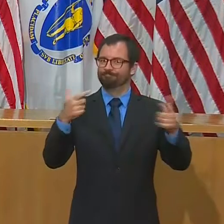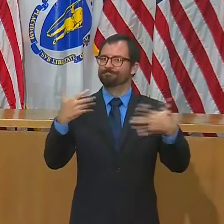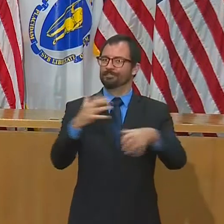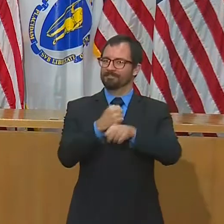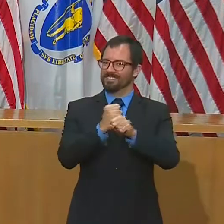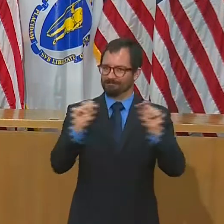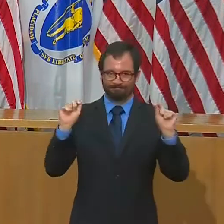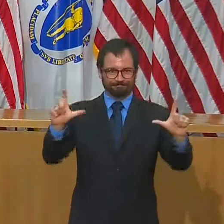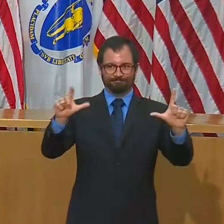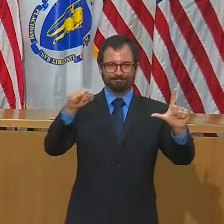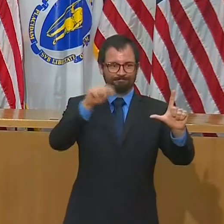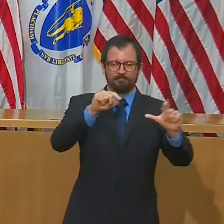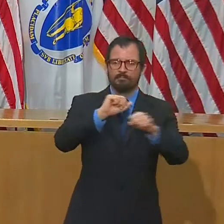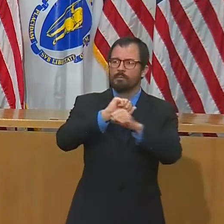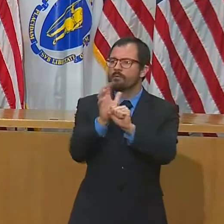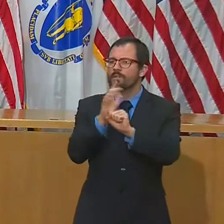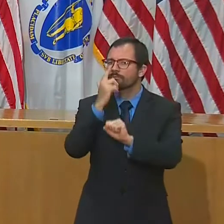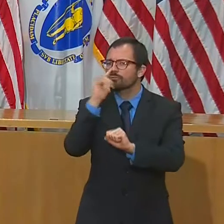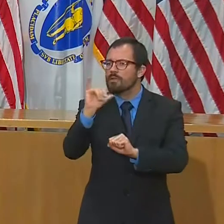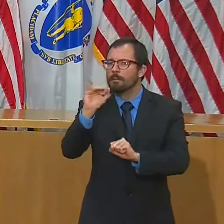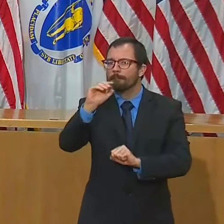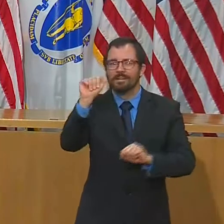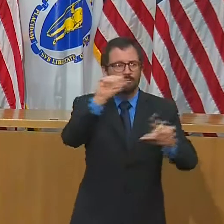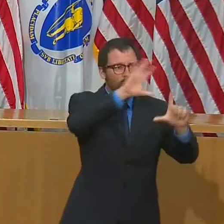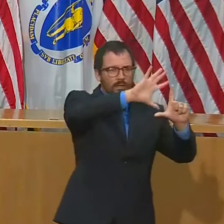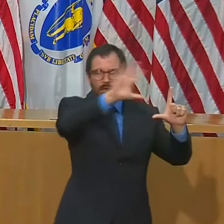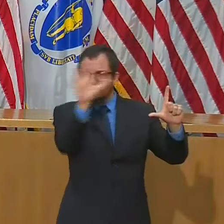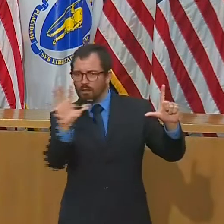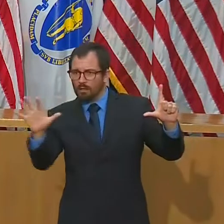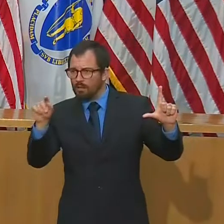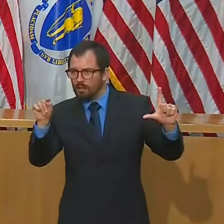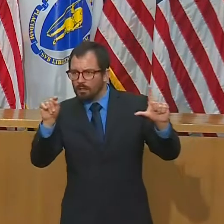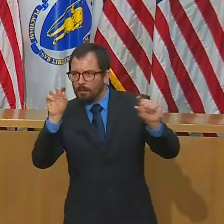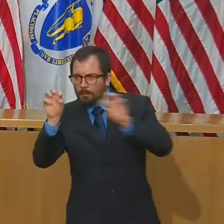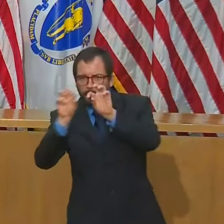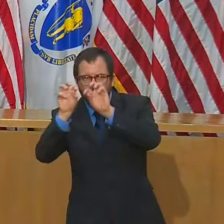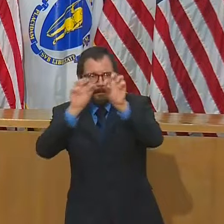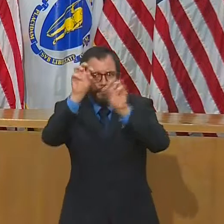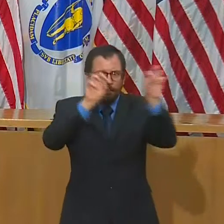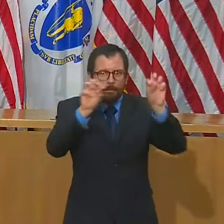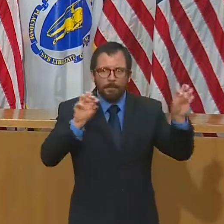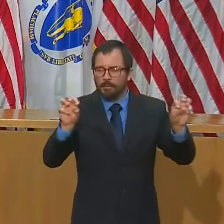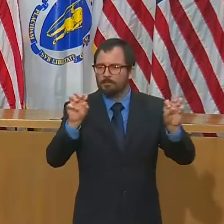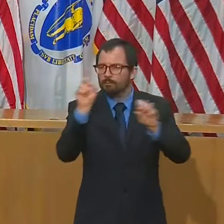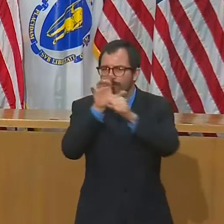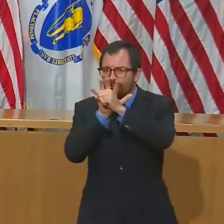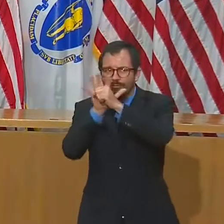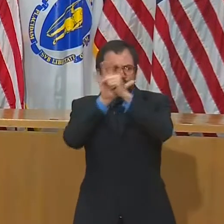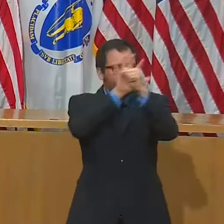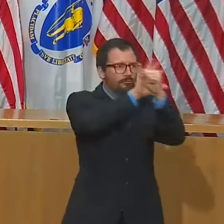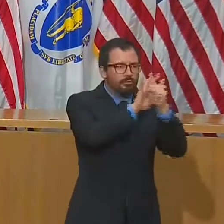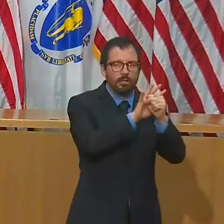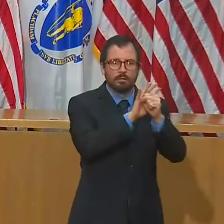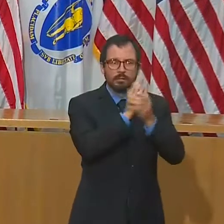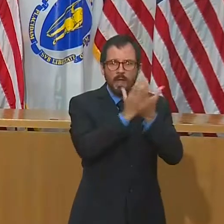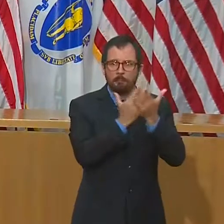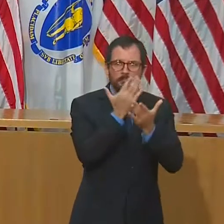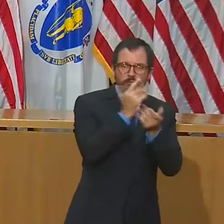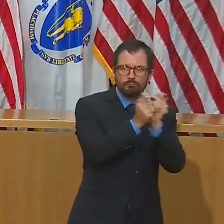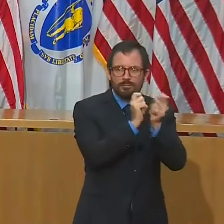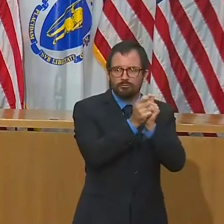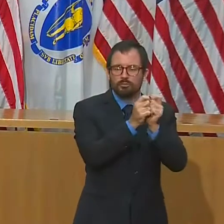communities and communities at risk. As of last Wednesday, over 300 of our 351 cities and towns are reporting